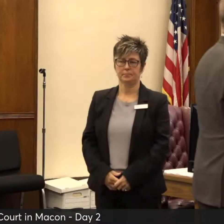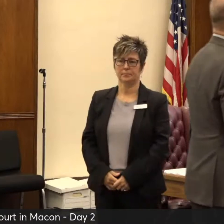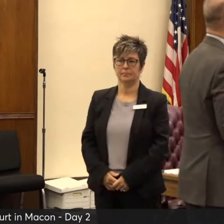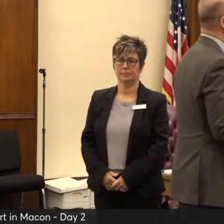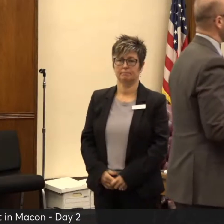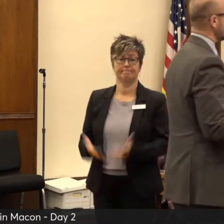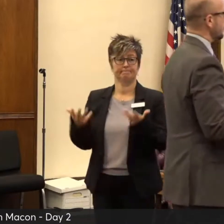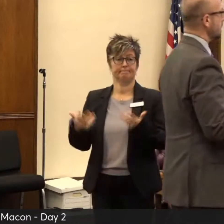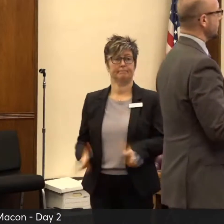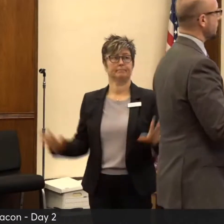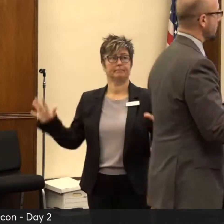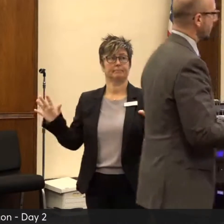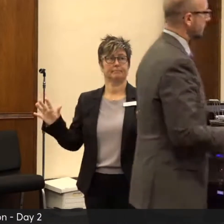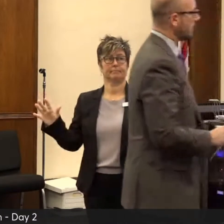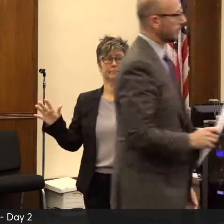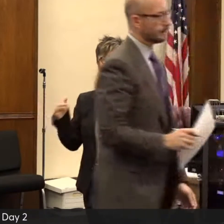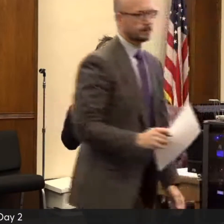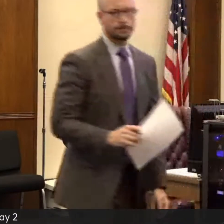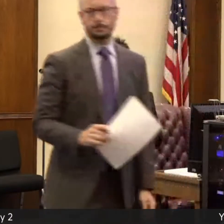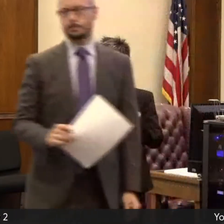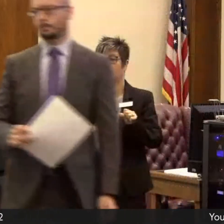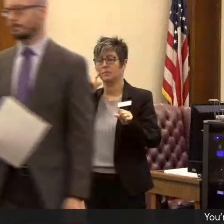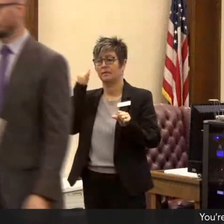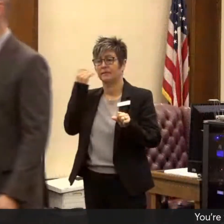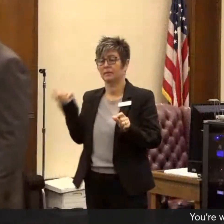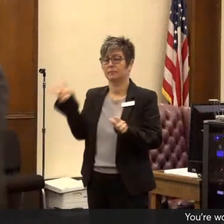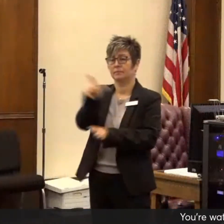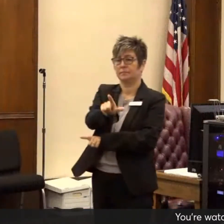No further questions subject to potential redirect, Your Honor.